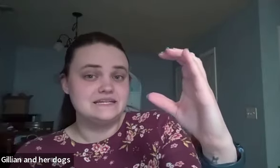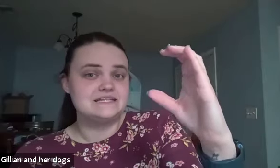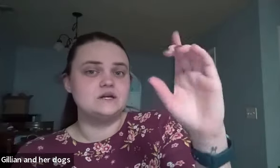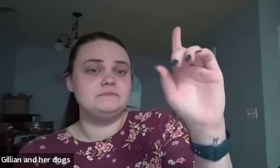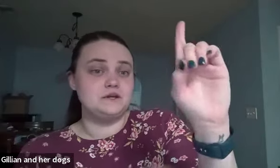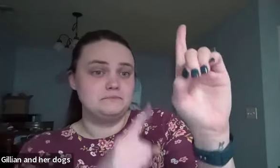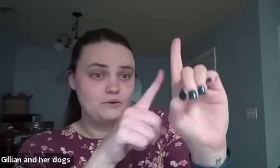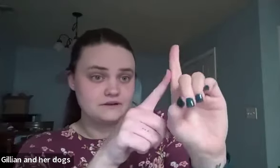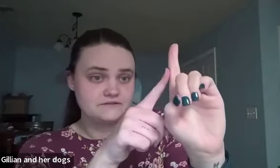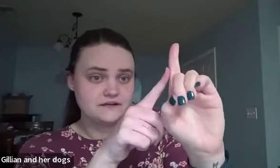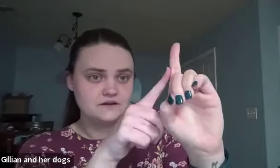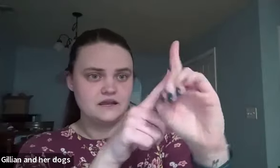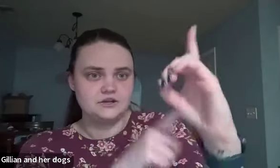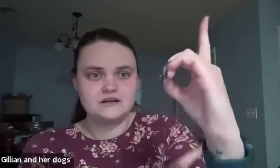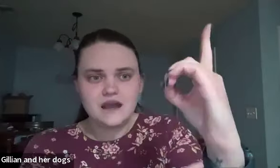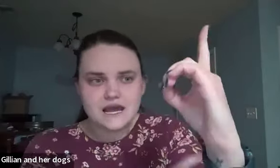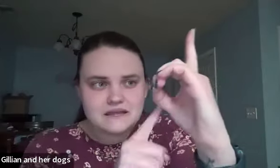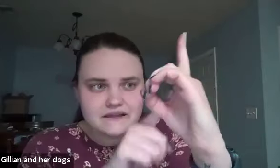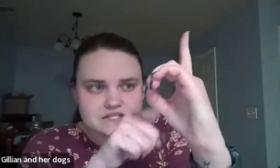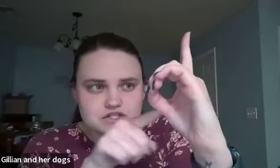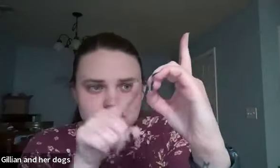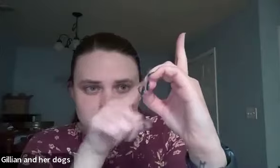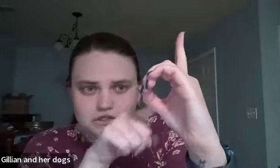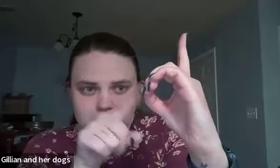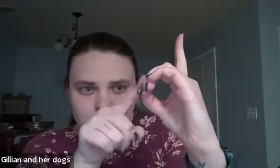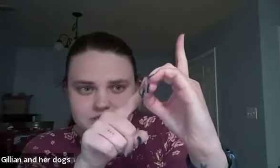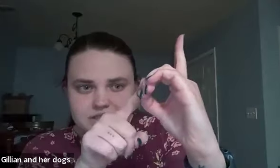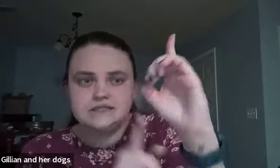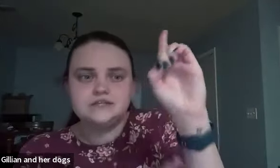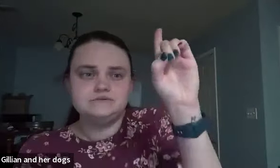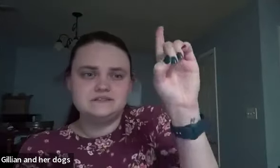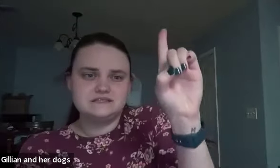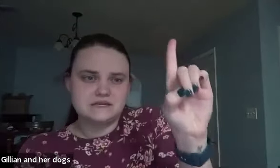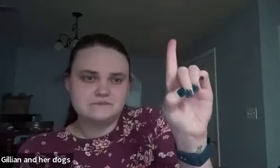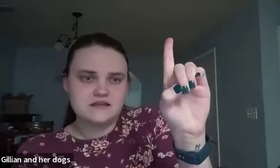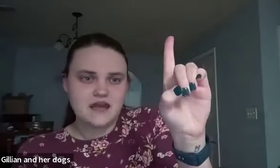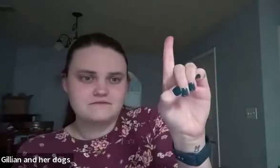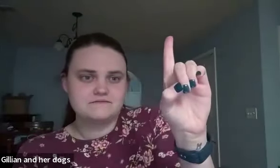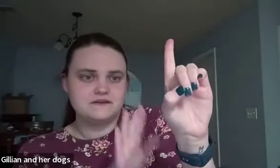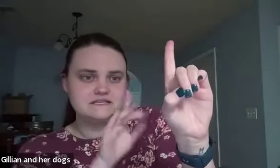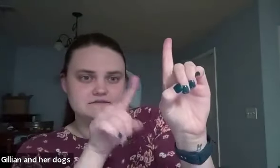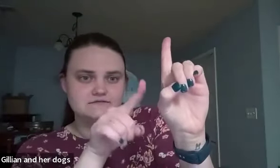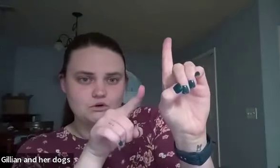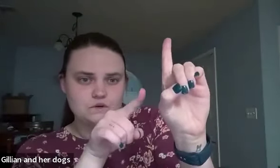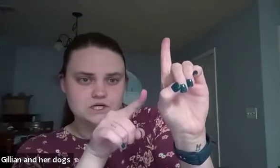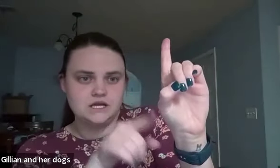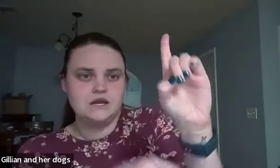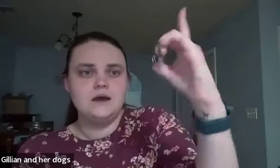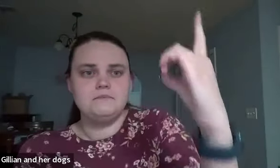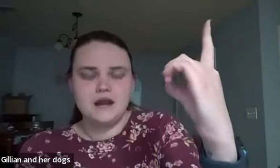D is going to be your pointer finger, and you're going to kind of make like this circular motion. You typically have it facing forward, but